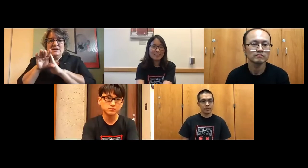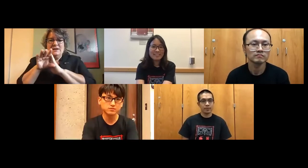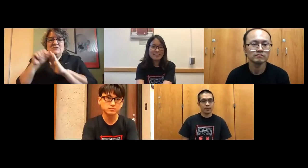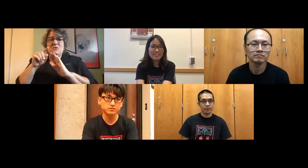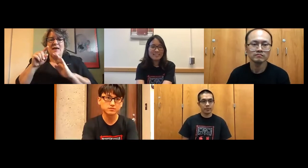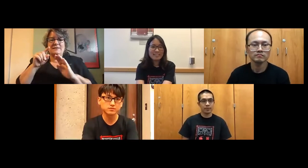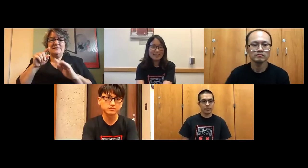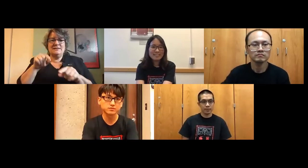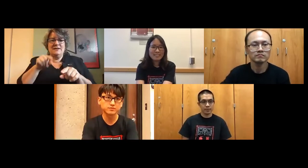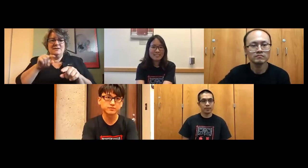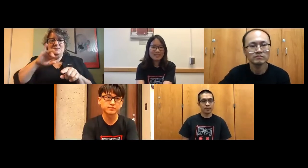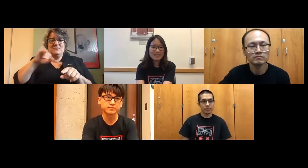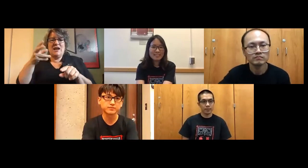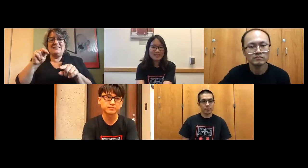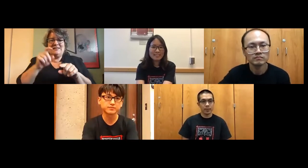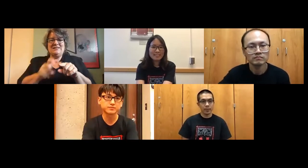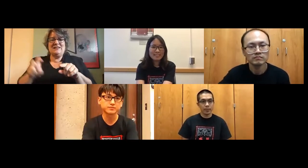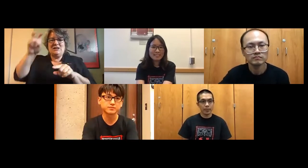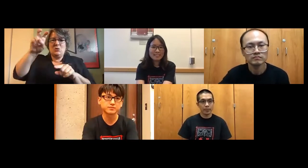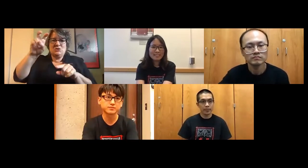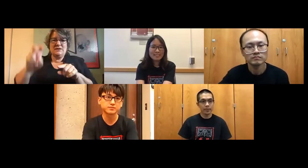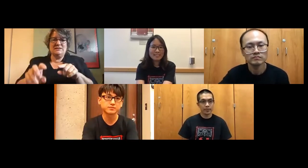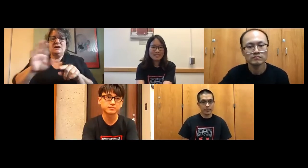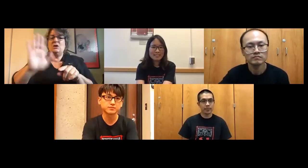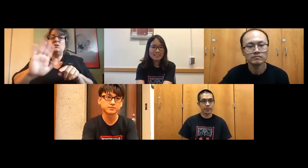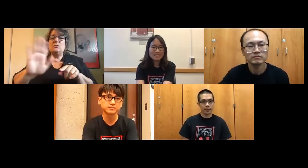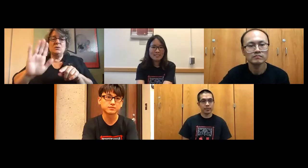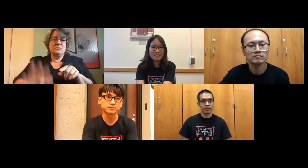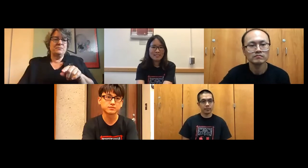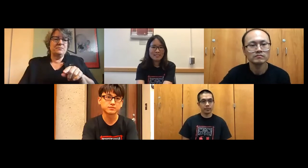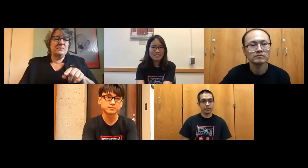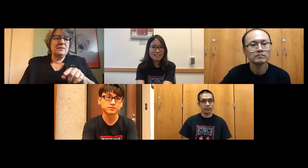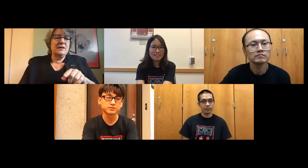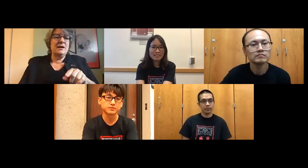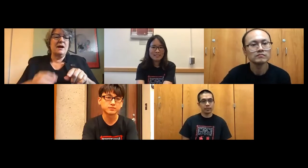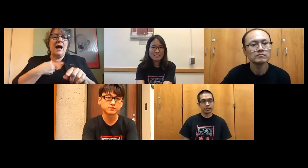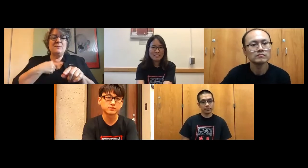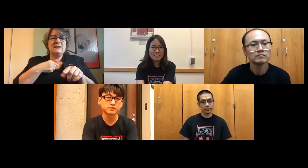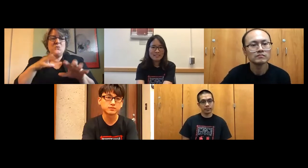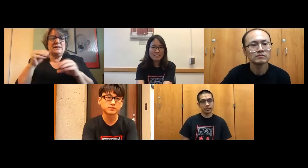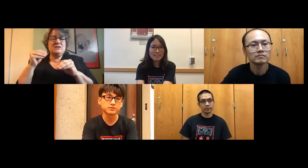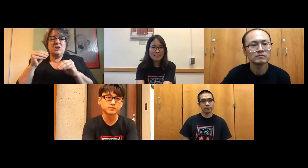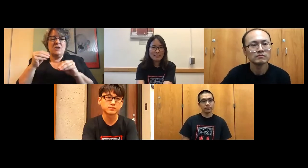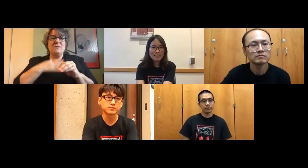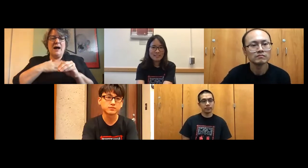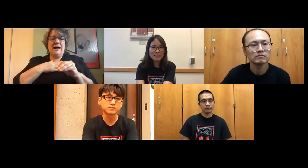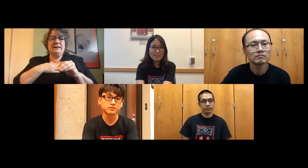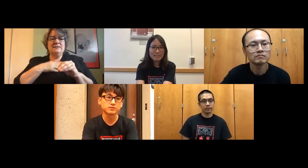I'm going to turn off my video, ask you all to turn off your video. No. I'm going to quickly turn off mine